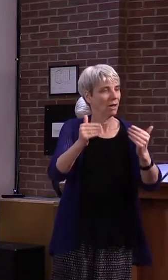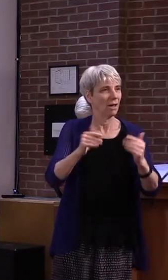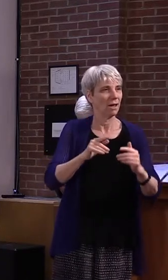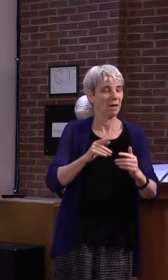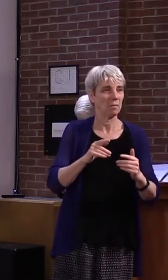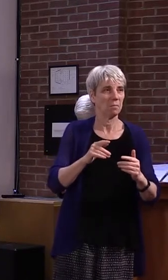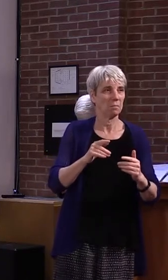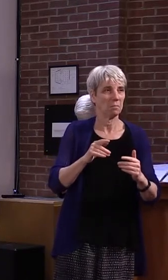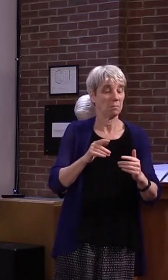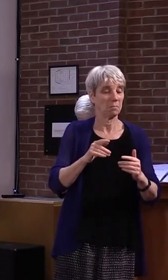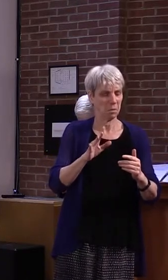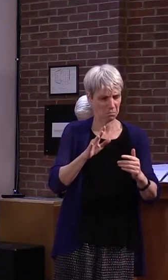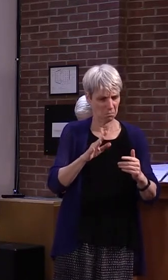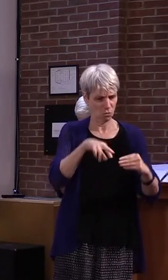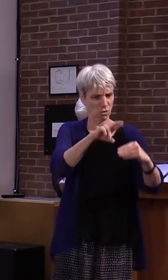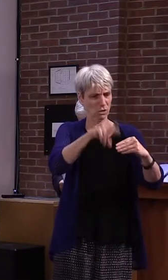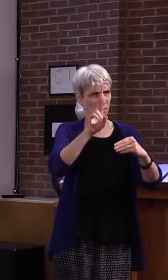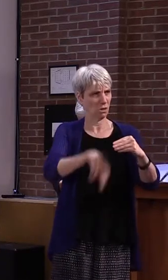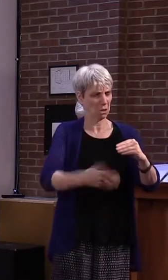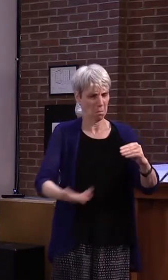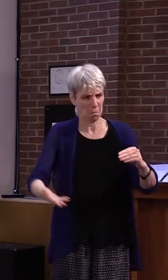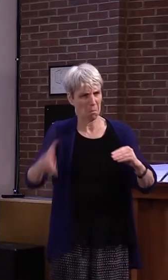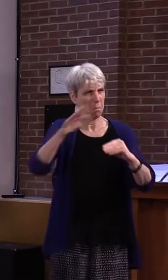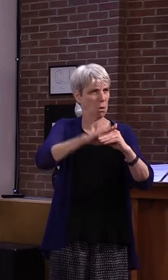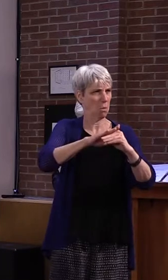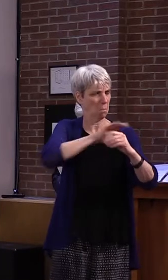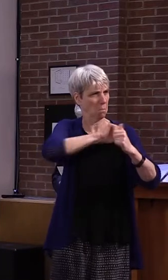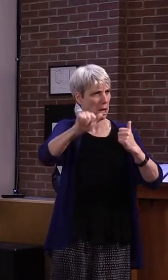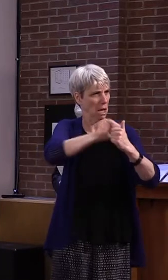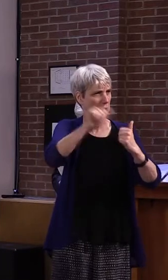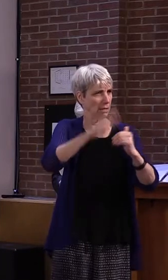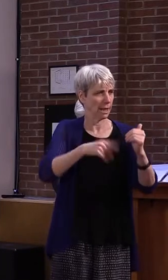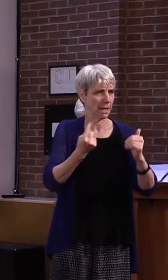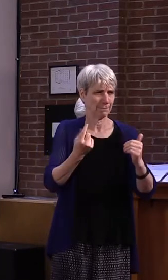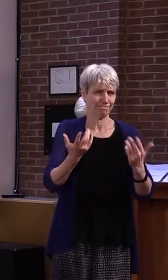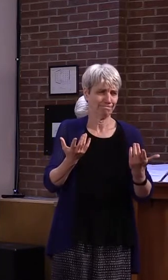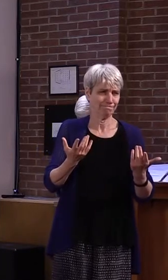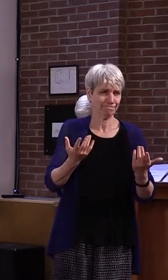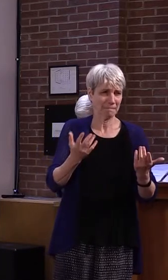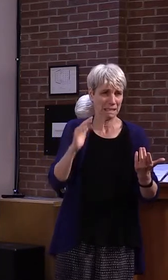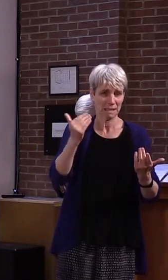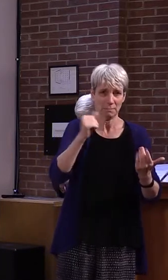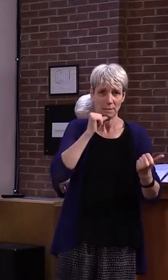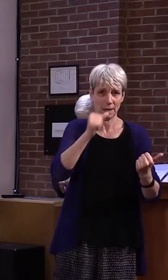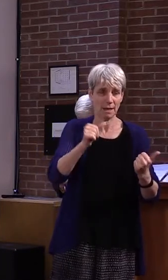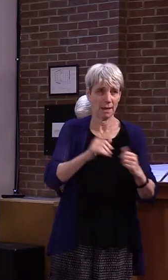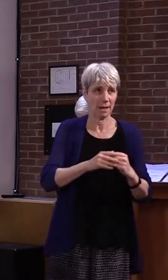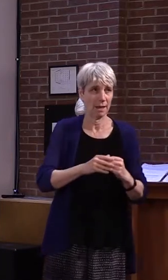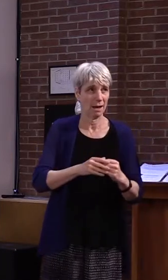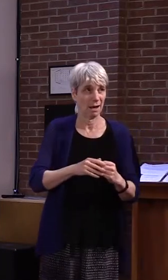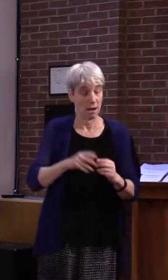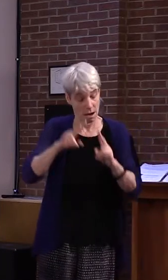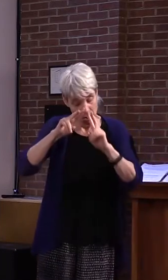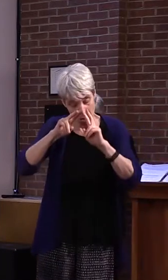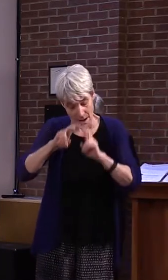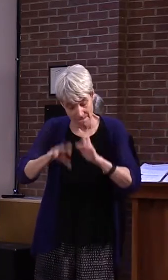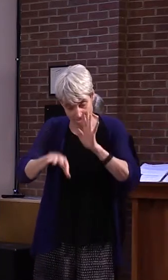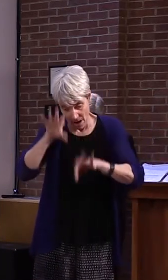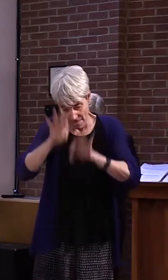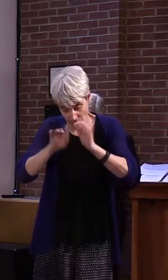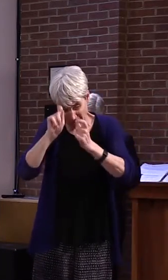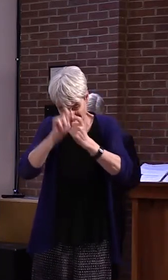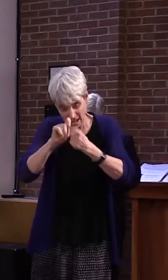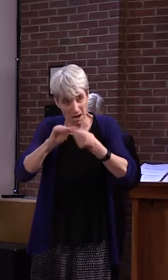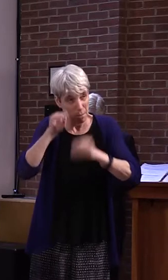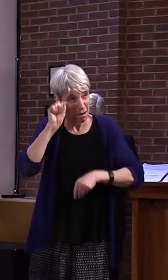seen anything dramatic one way or another, and I'm not sure, you know, going through the exercise of providing information is going to